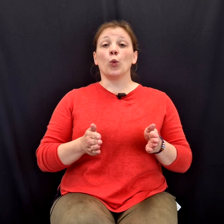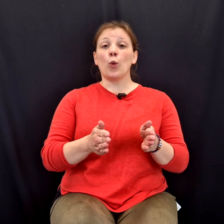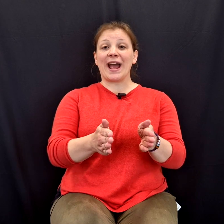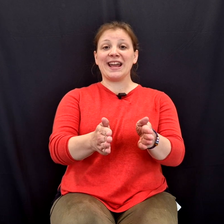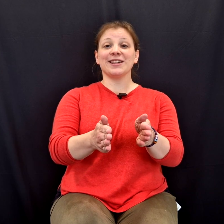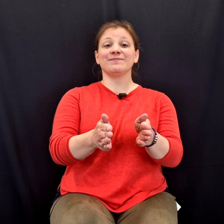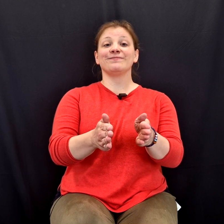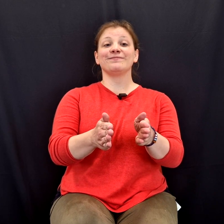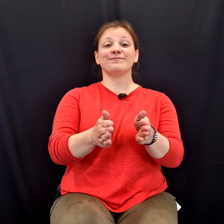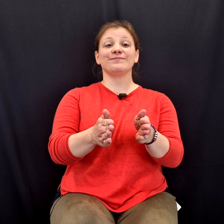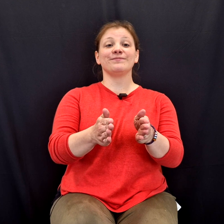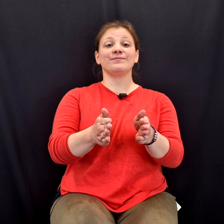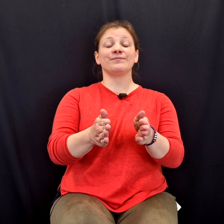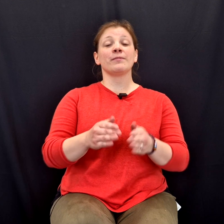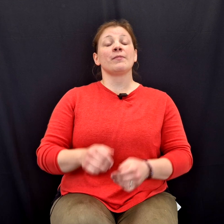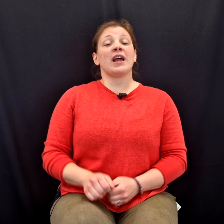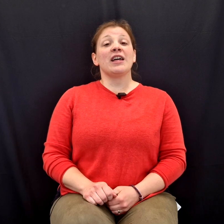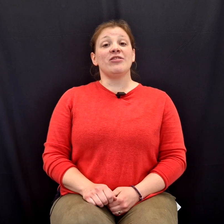Way.